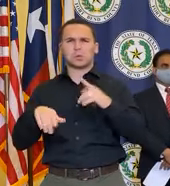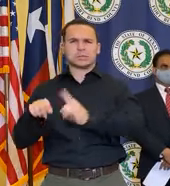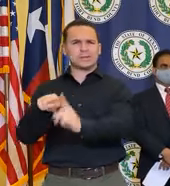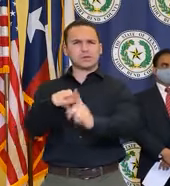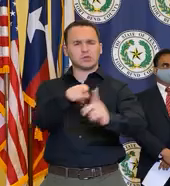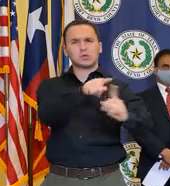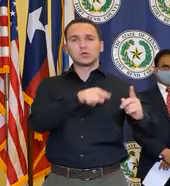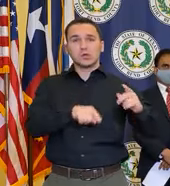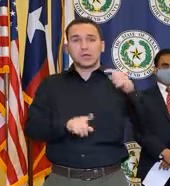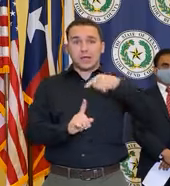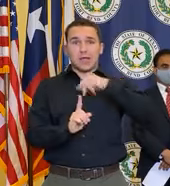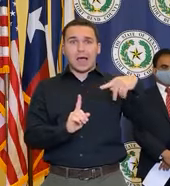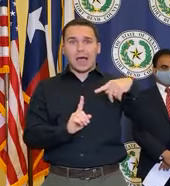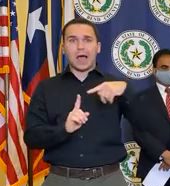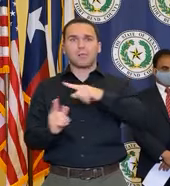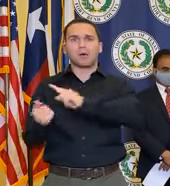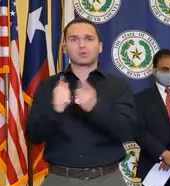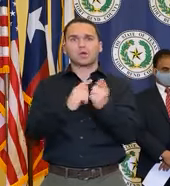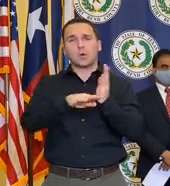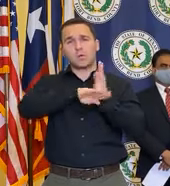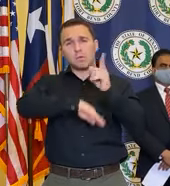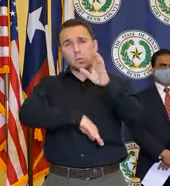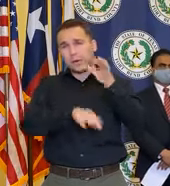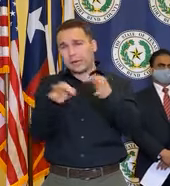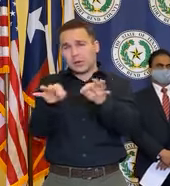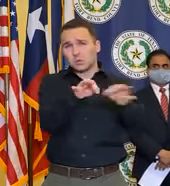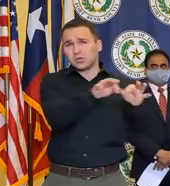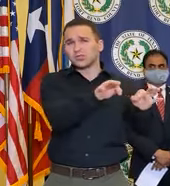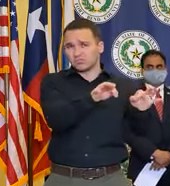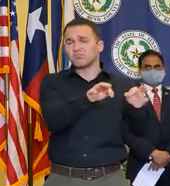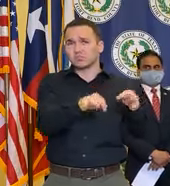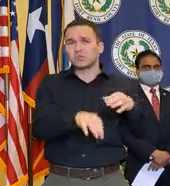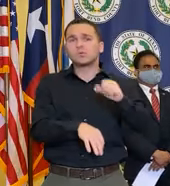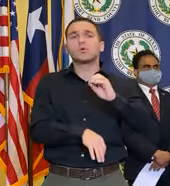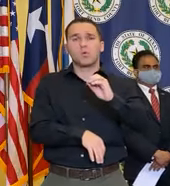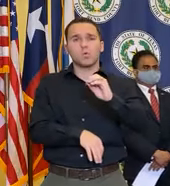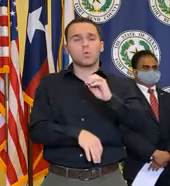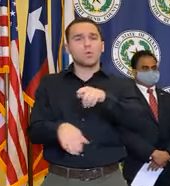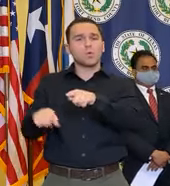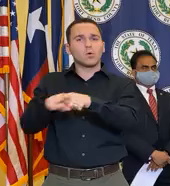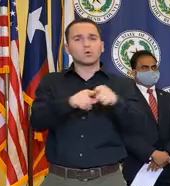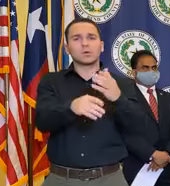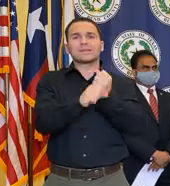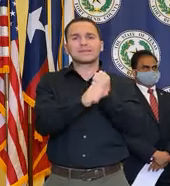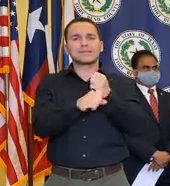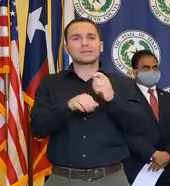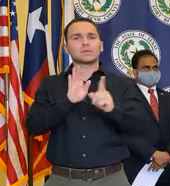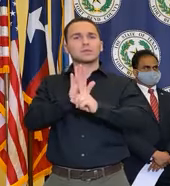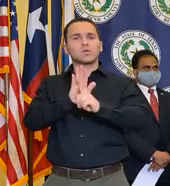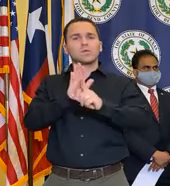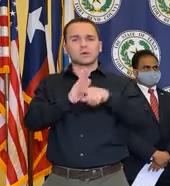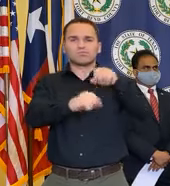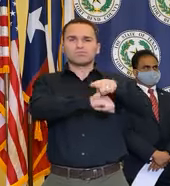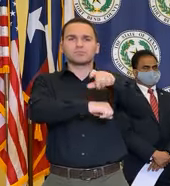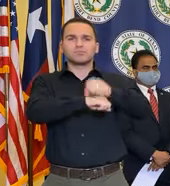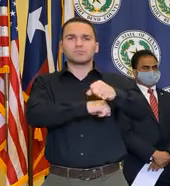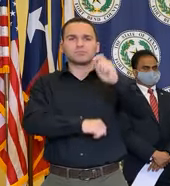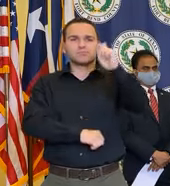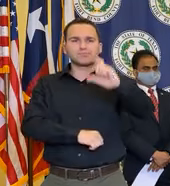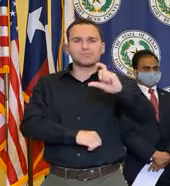100 languages. So and also with the app, you can receive push notifications. So if emergencies are pushed out across Fort Bend